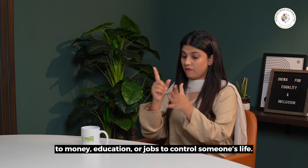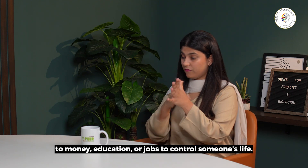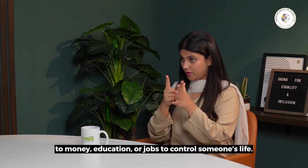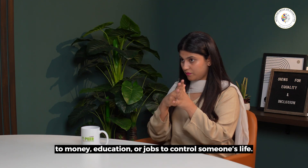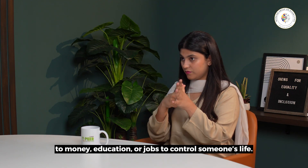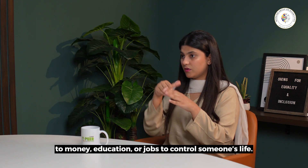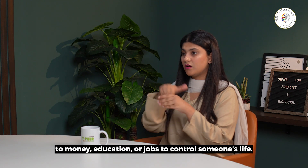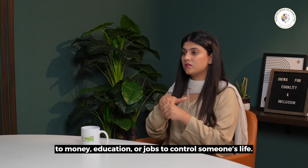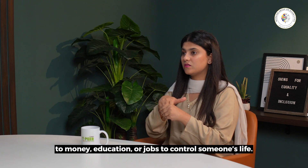control someone's life.